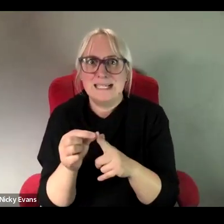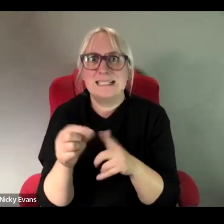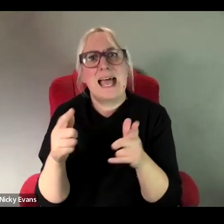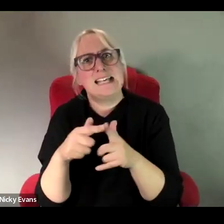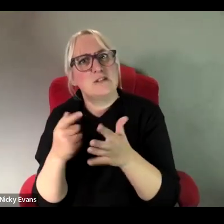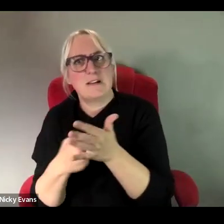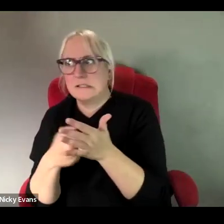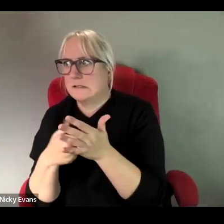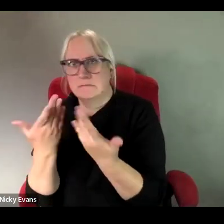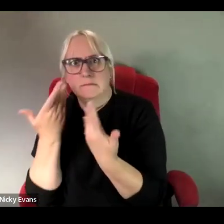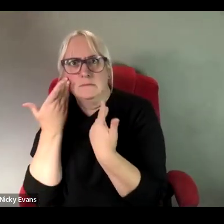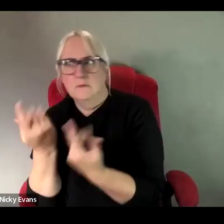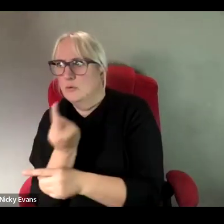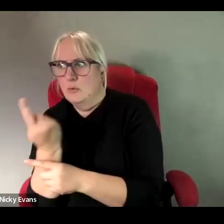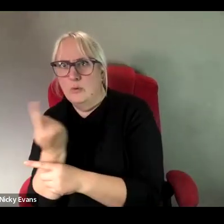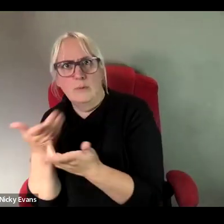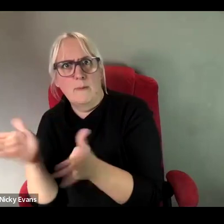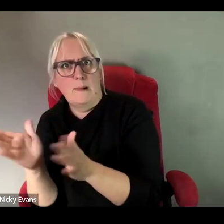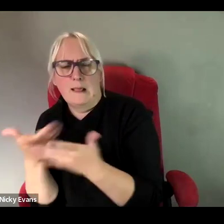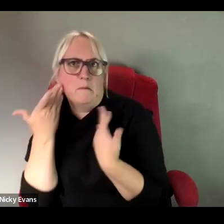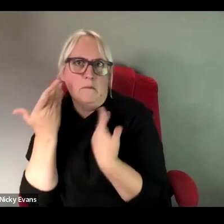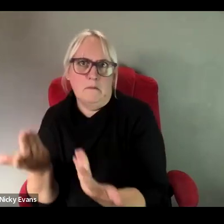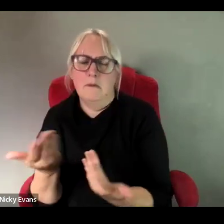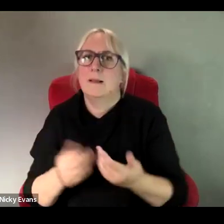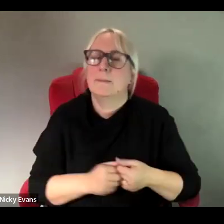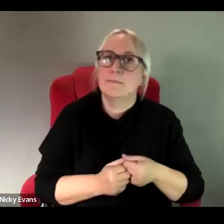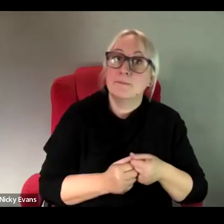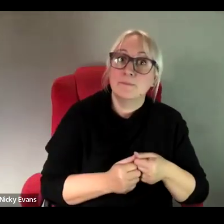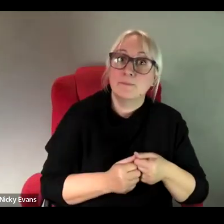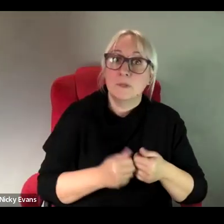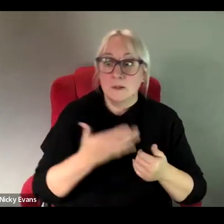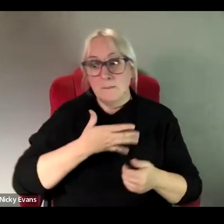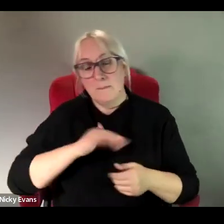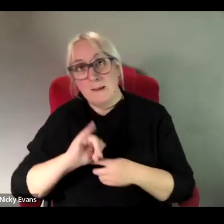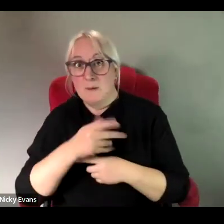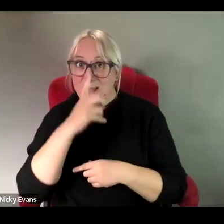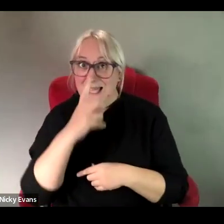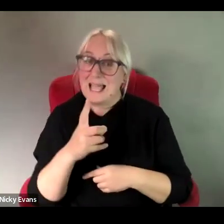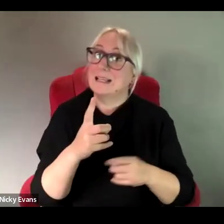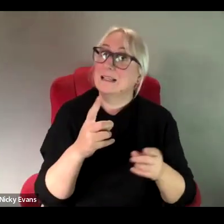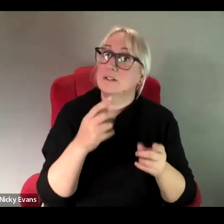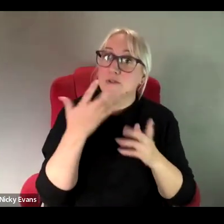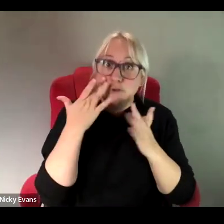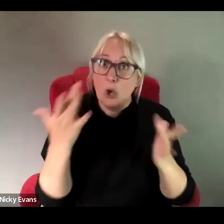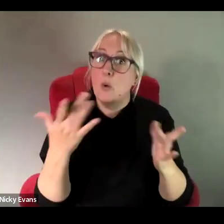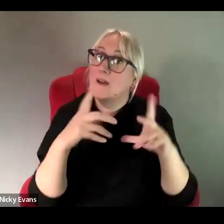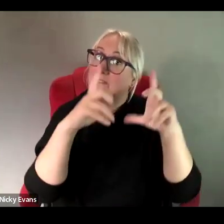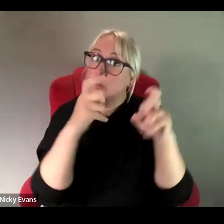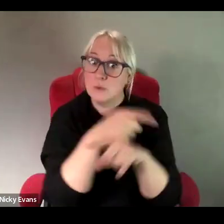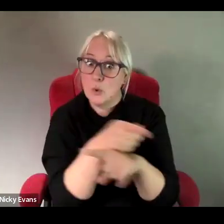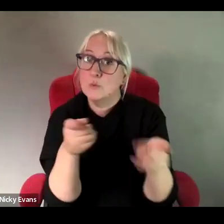done. For example, with small teams, getting vox pops of people, show a photo, do you know who this is? Yes or no? Easy as